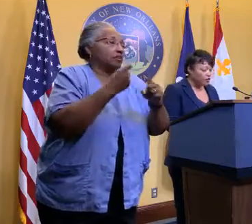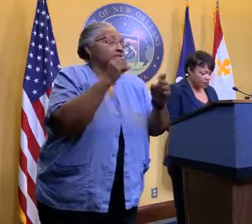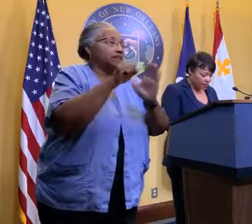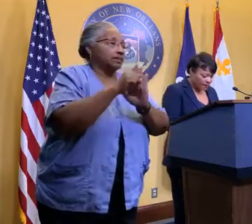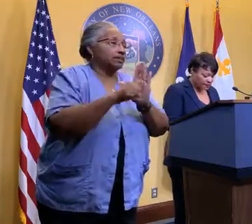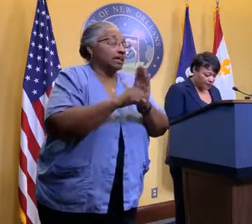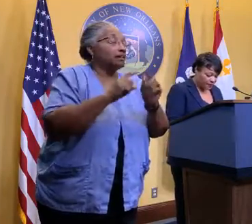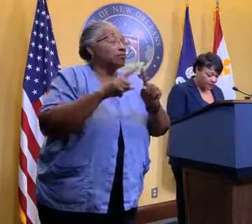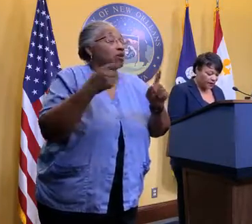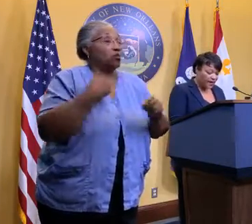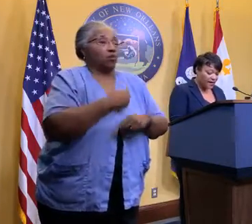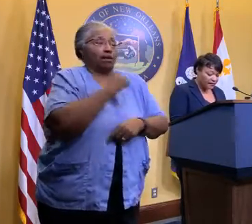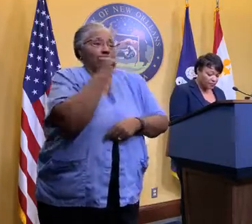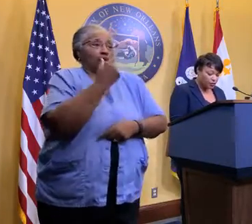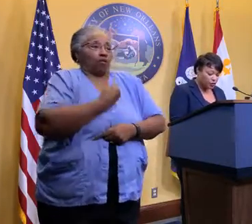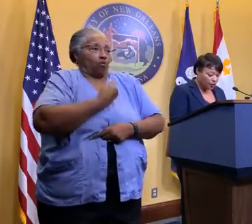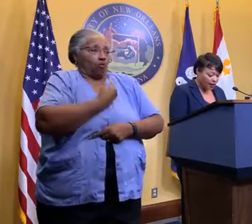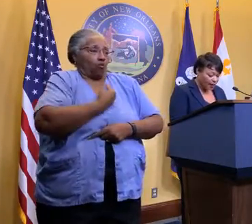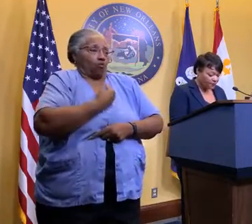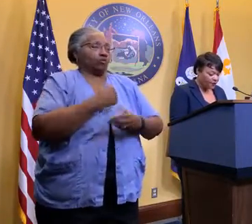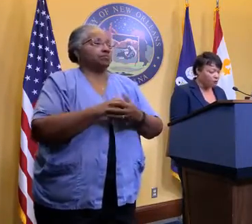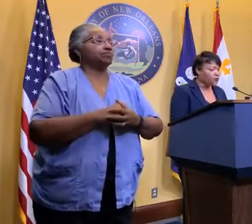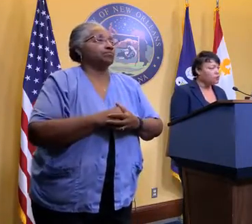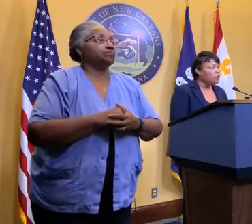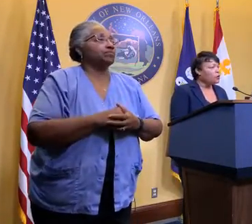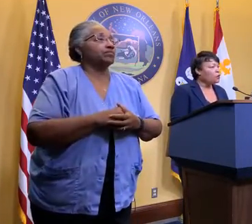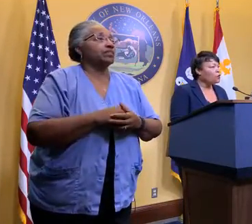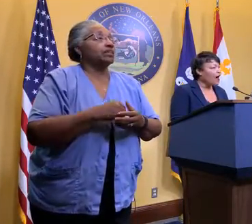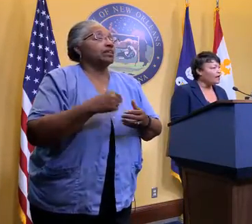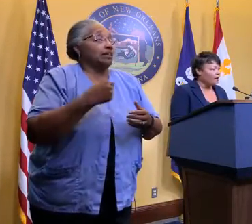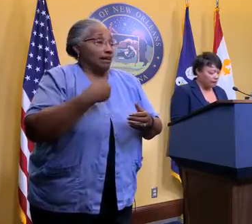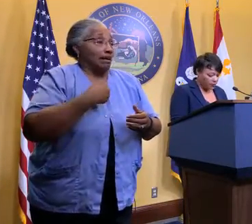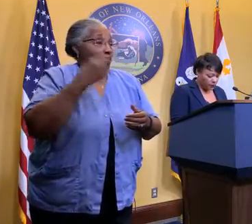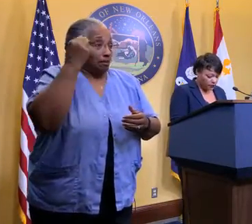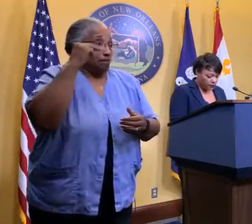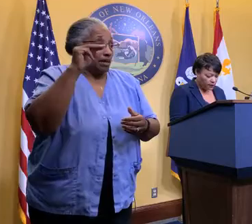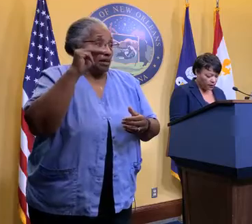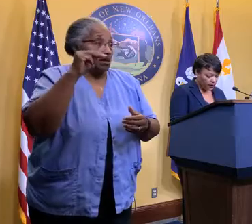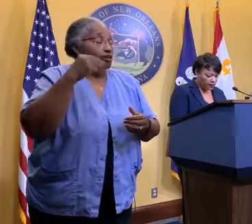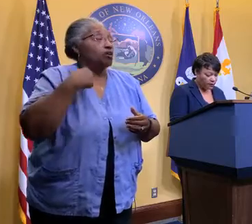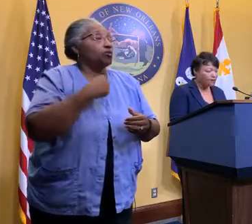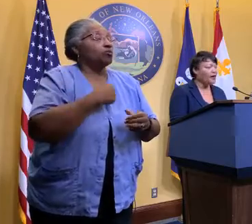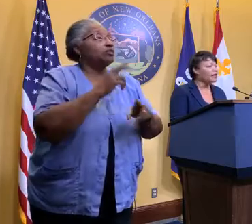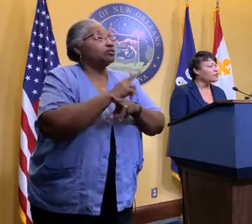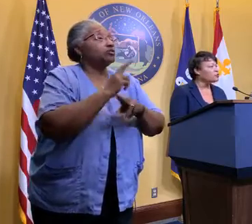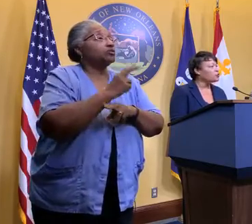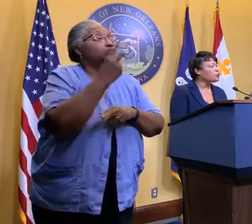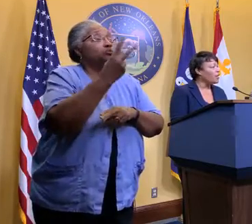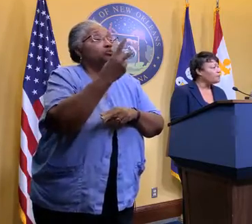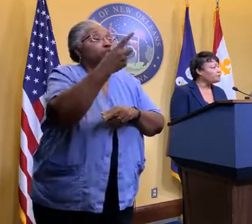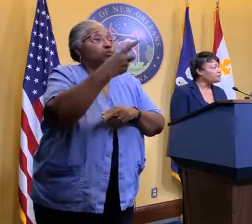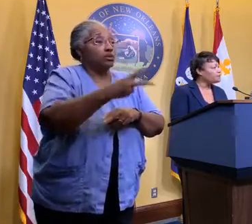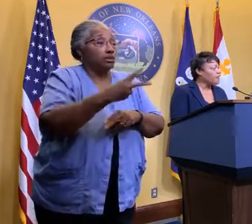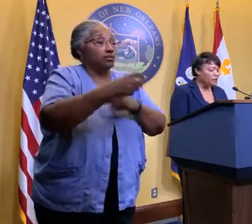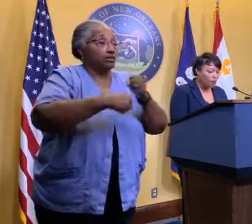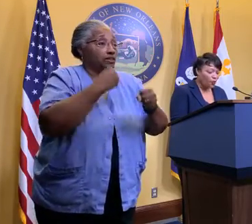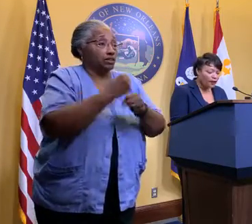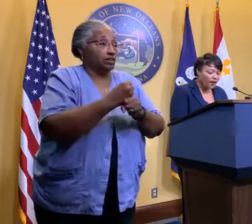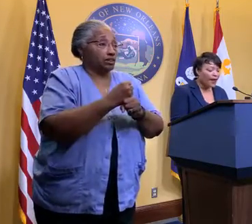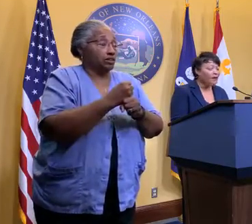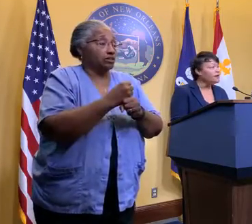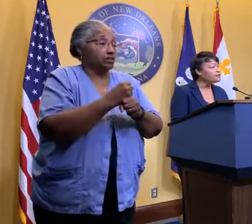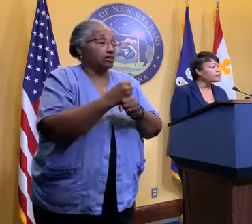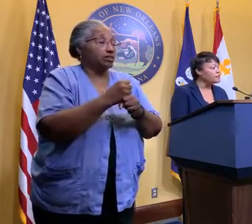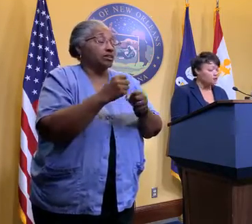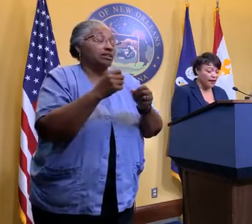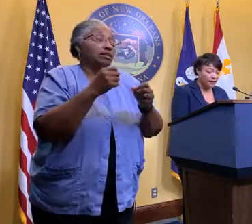My administration has spent the last 2.5 years righting the financial ship.